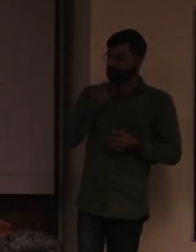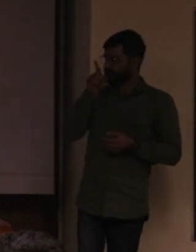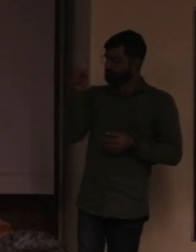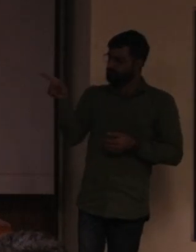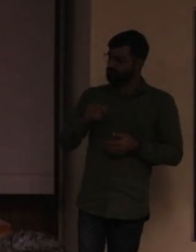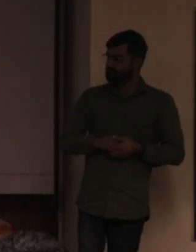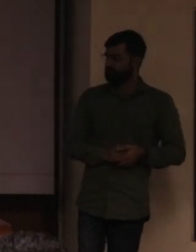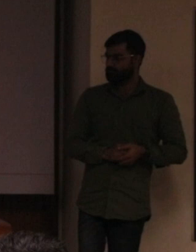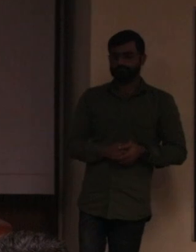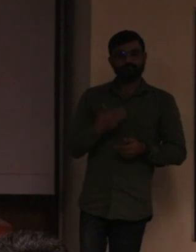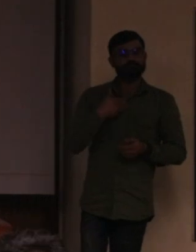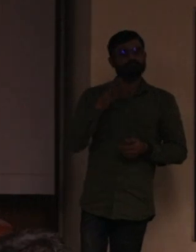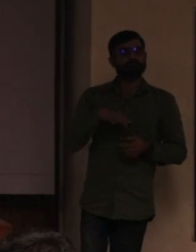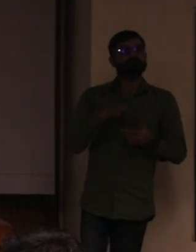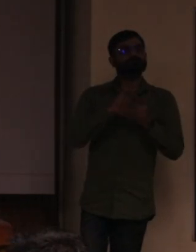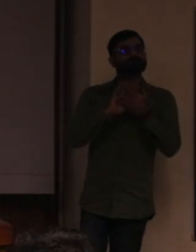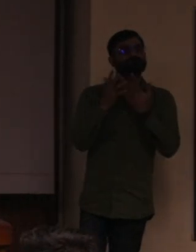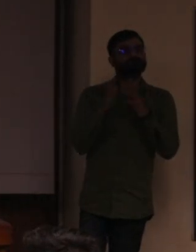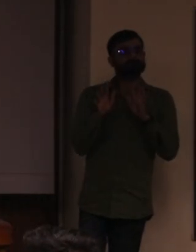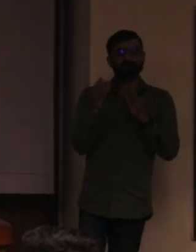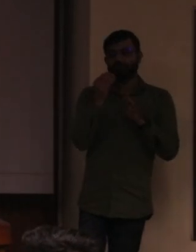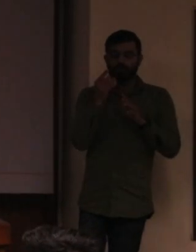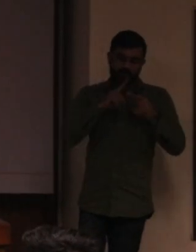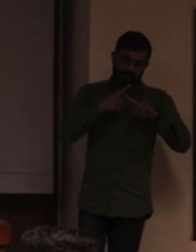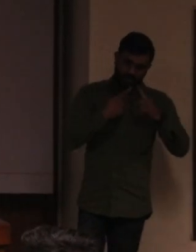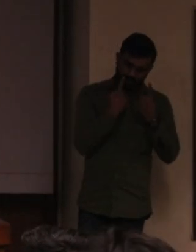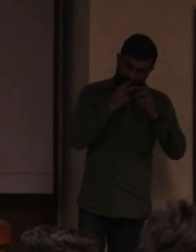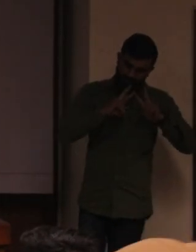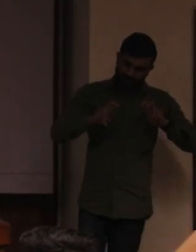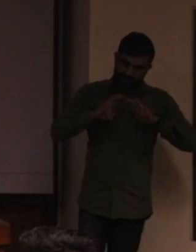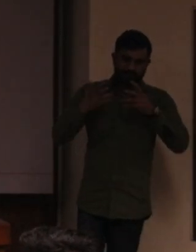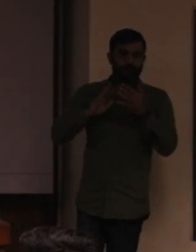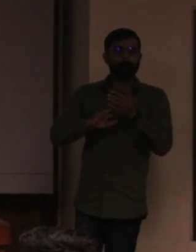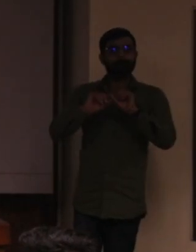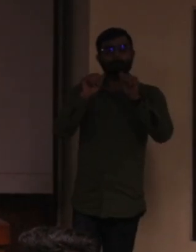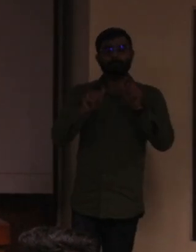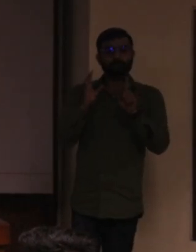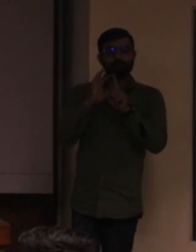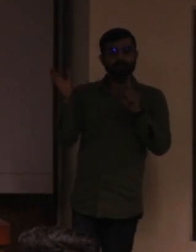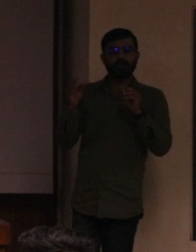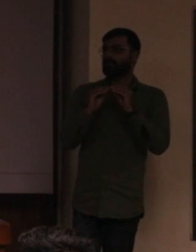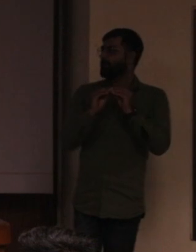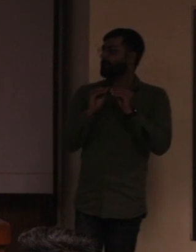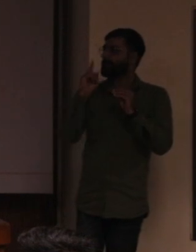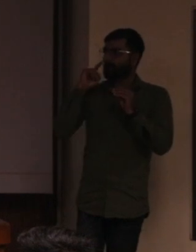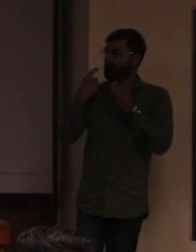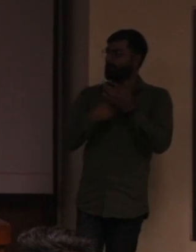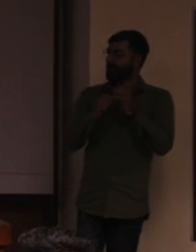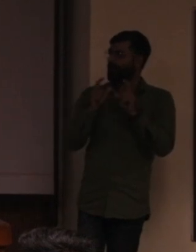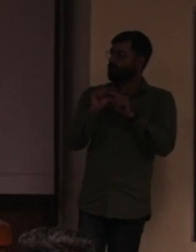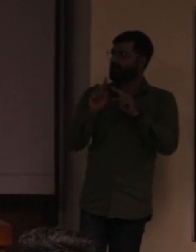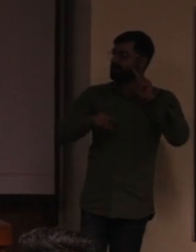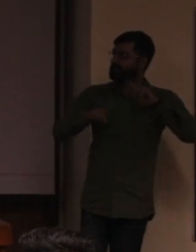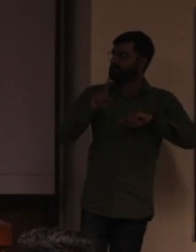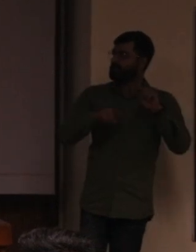therefore, we have done some experiment and we came out with a model called Delhi Biodiversity Parks of DDA,